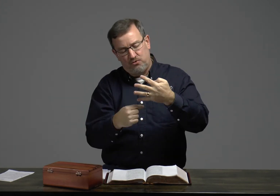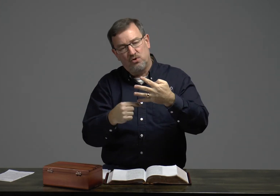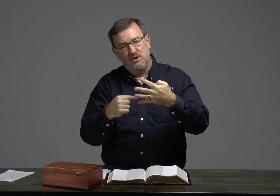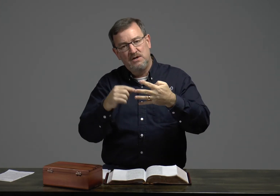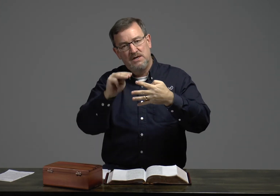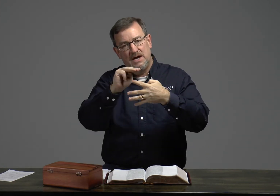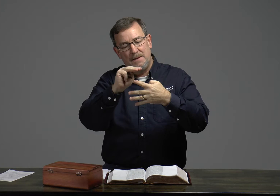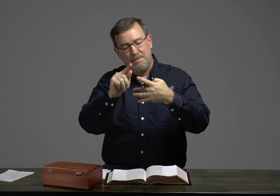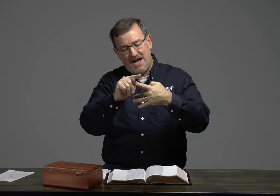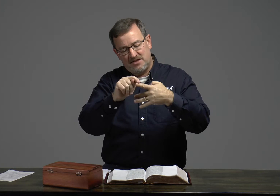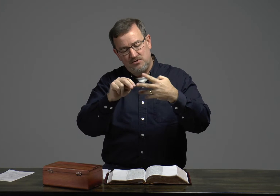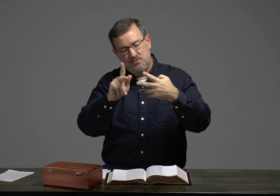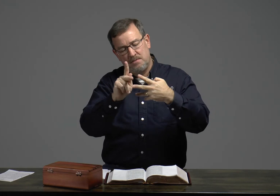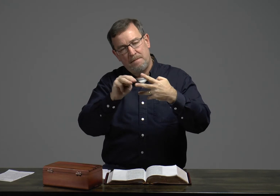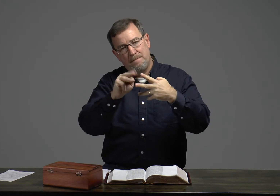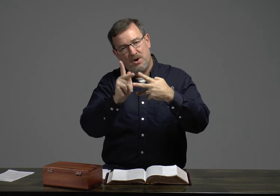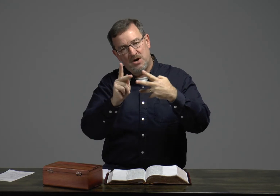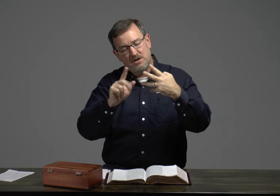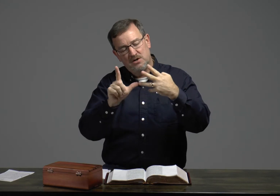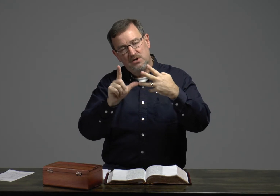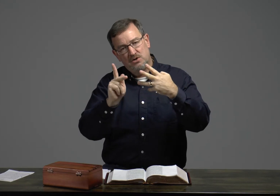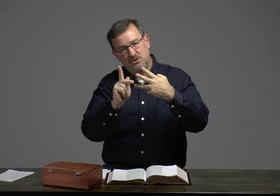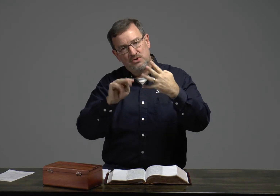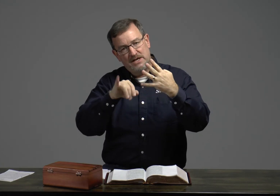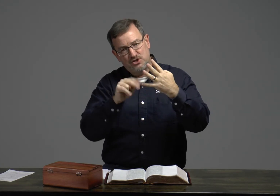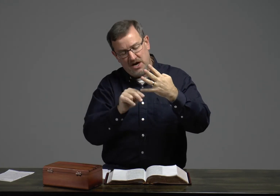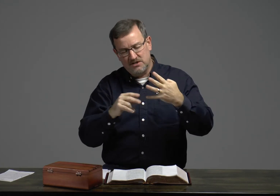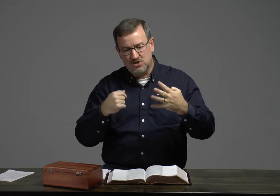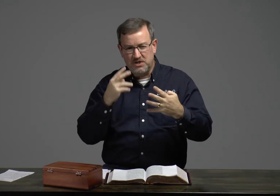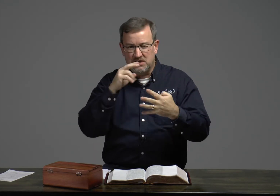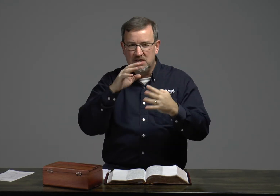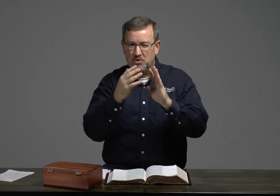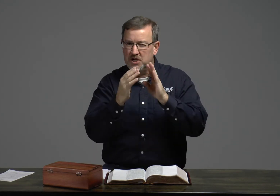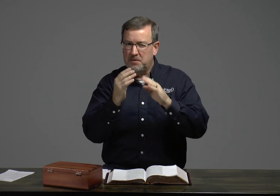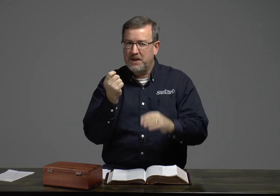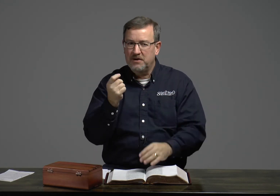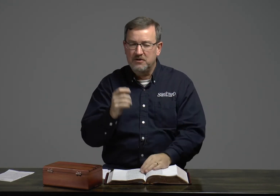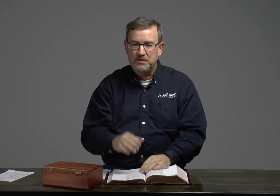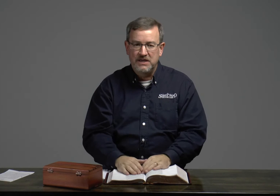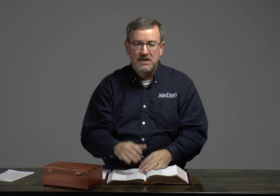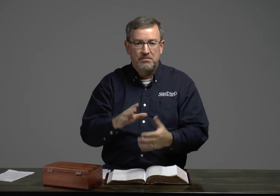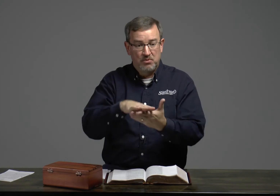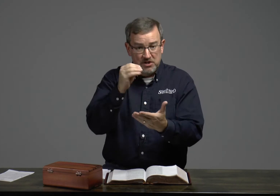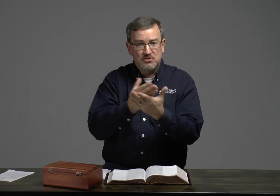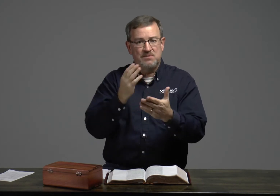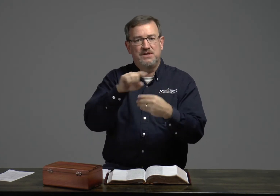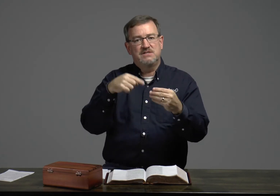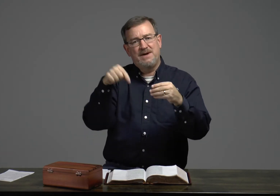four, Matthew, Mark, Luke, and John. So we're going to compare a little bit, but we learned some things about